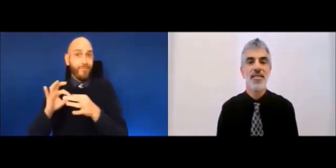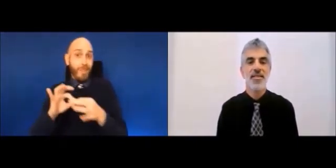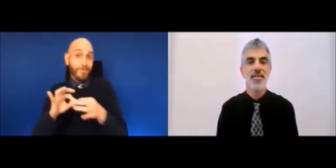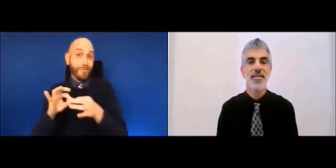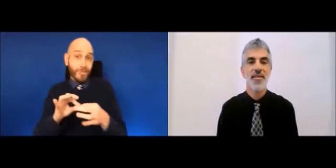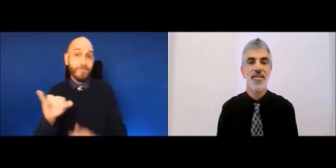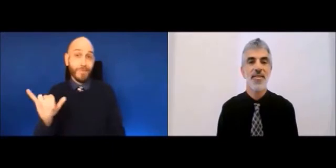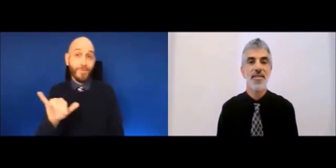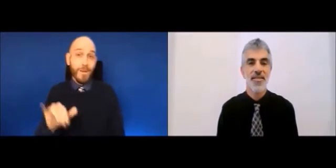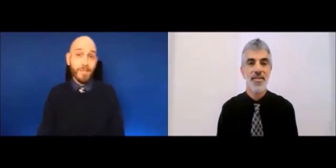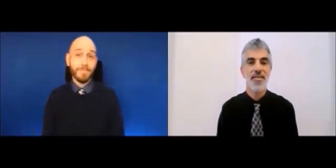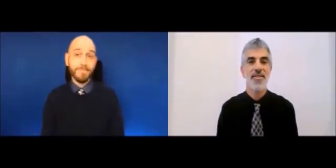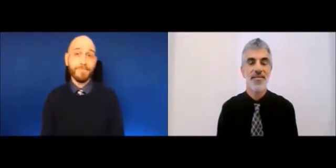help build relationships as well.